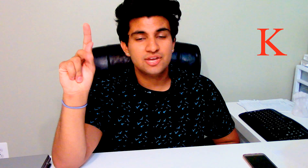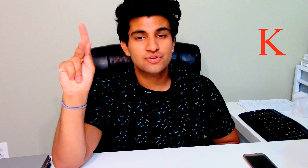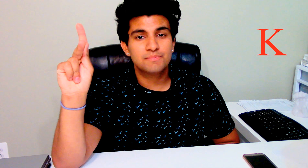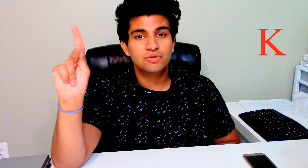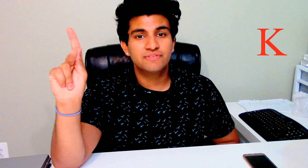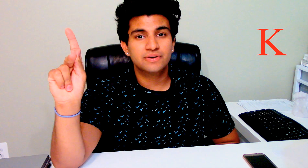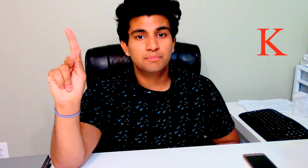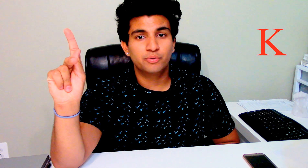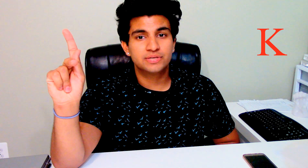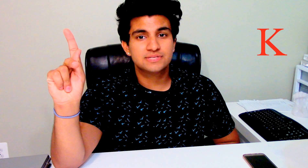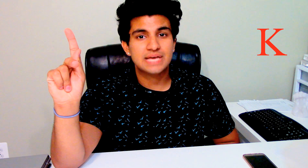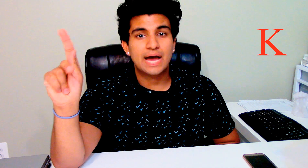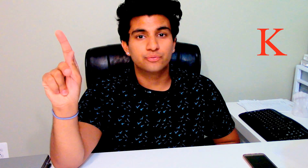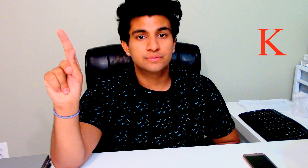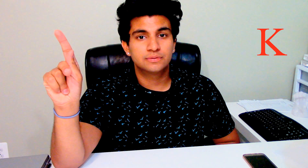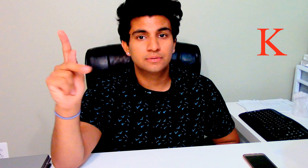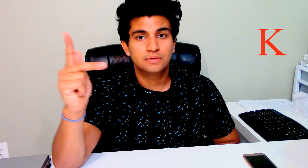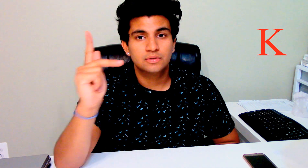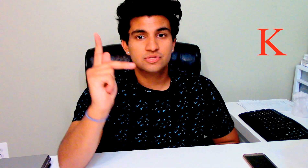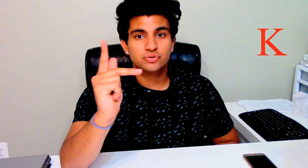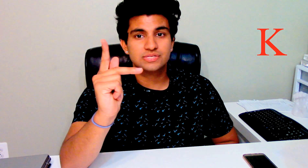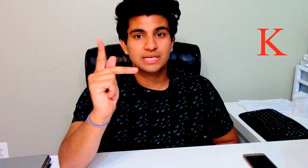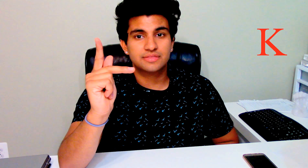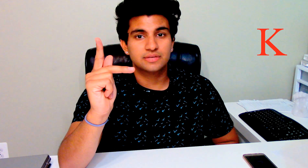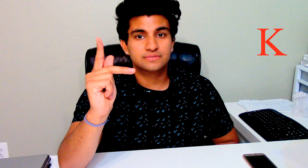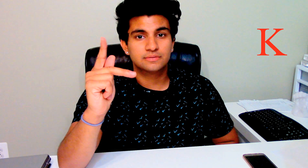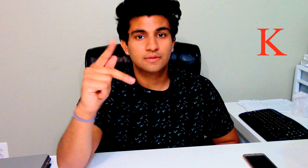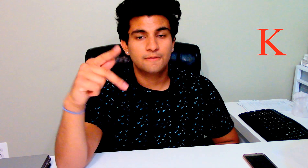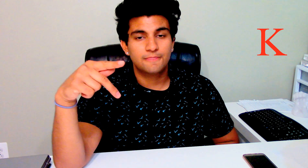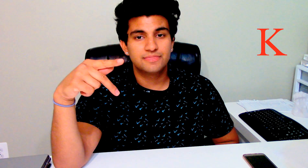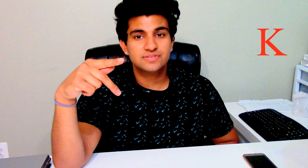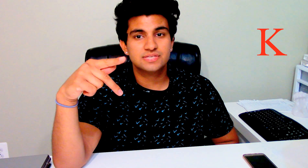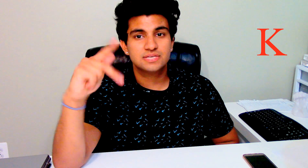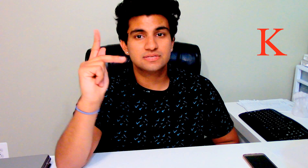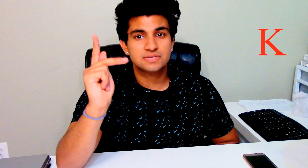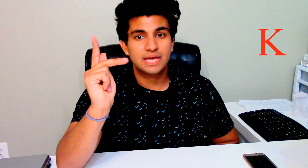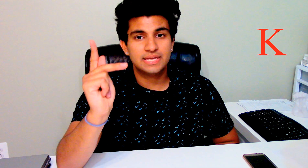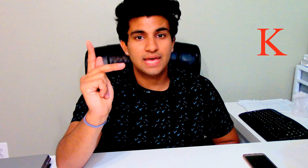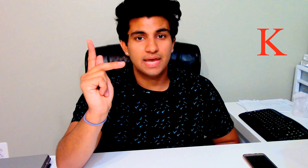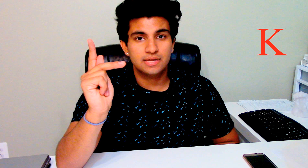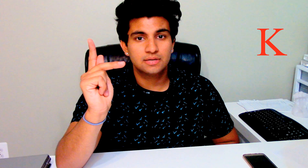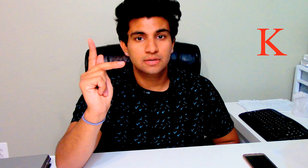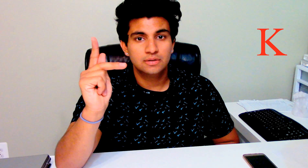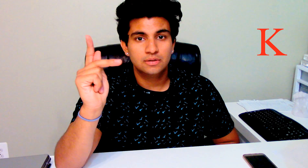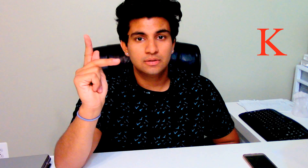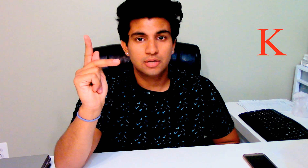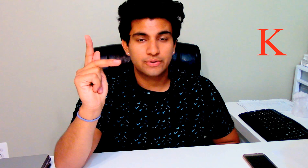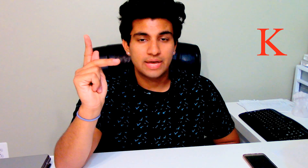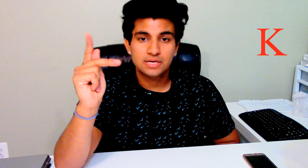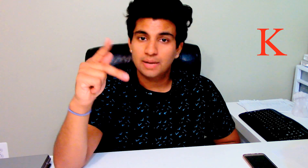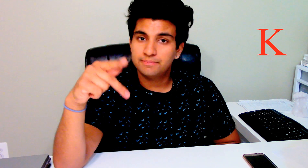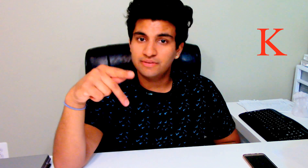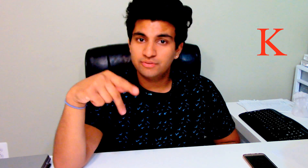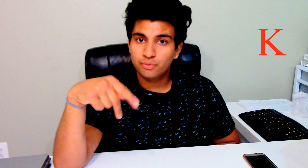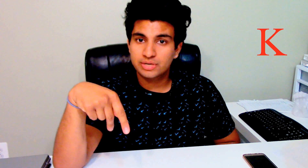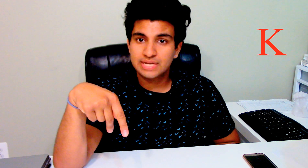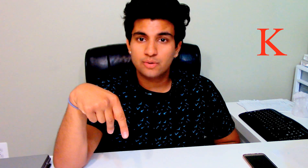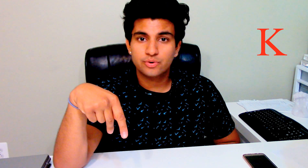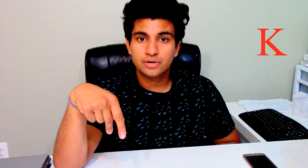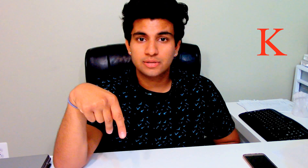middle finger points out. So it's like this. This is a K. Okay, if you point it downward,